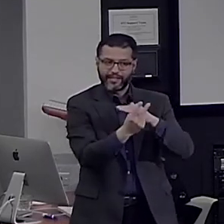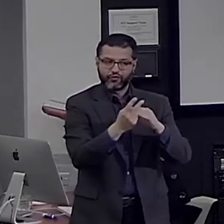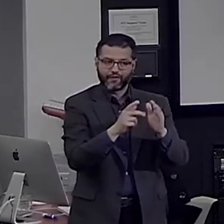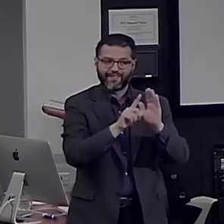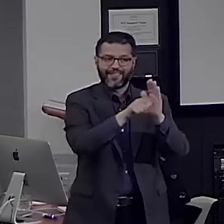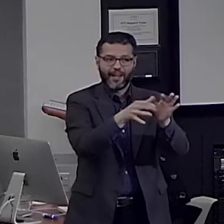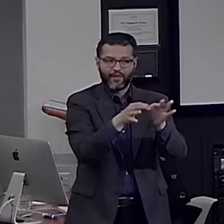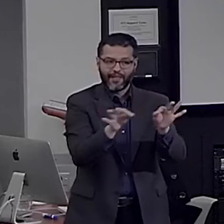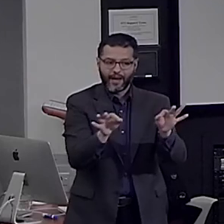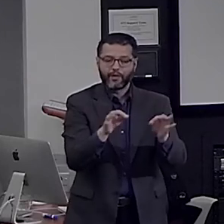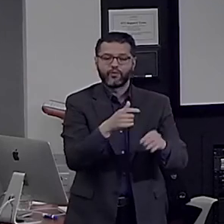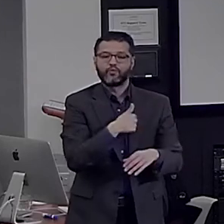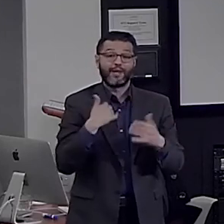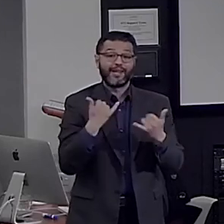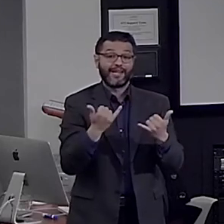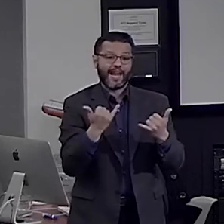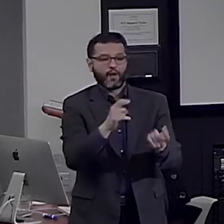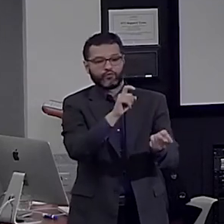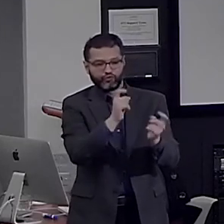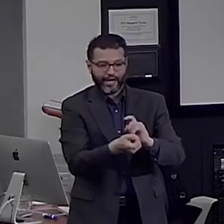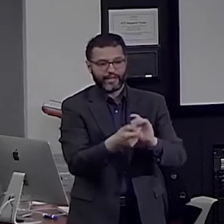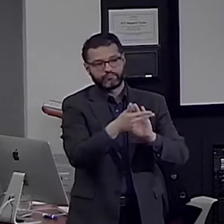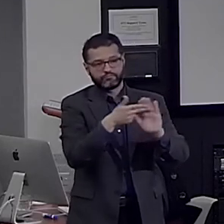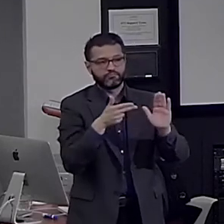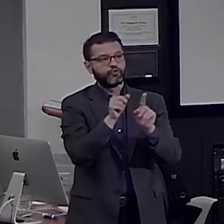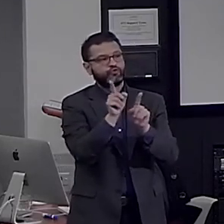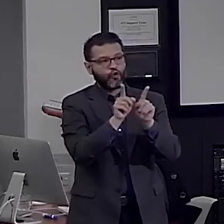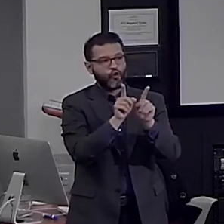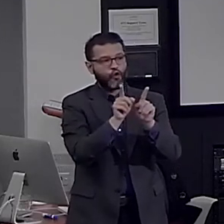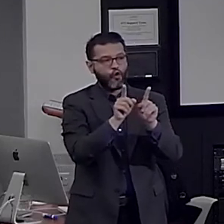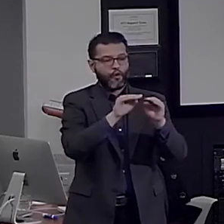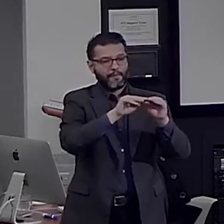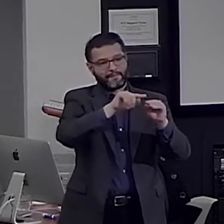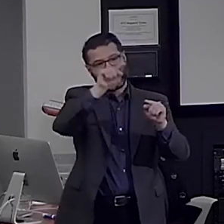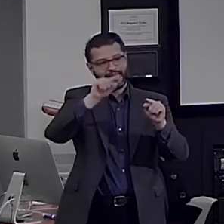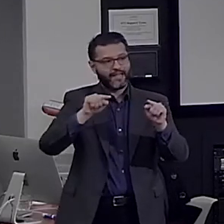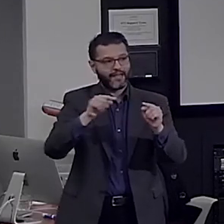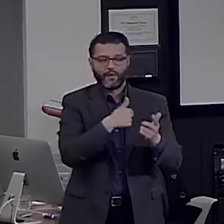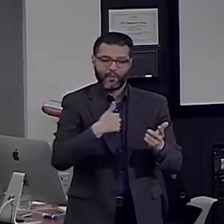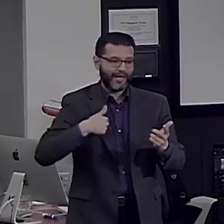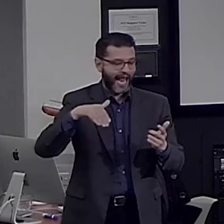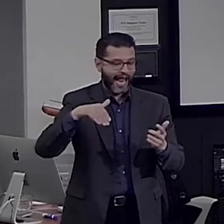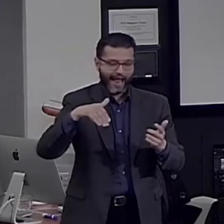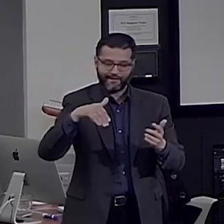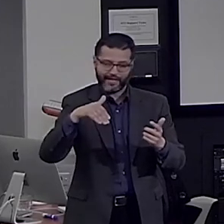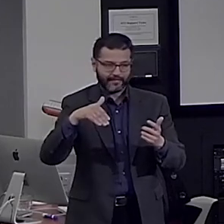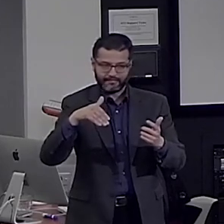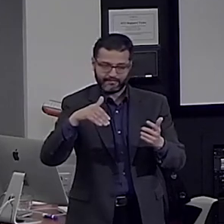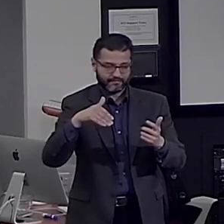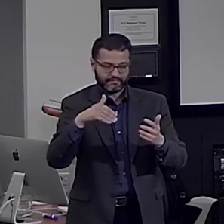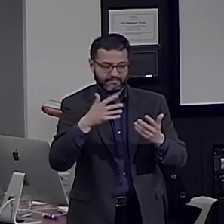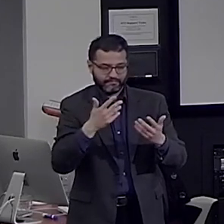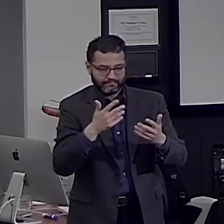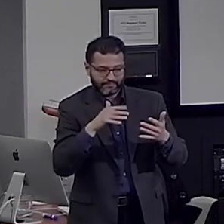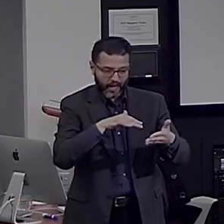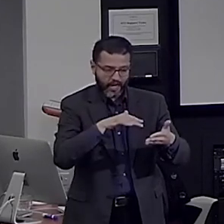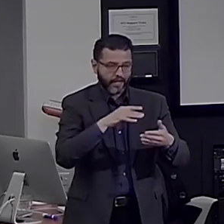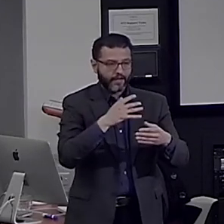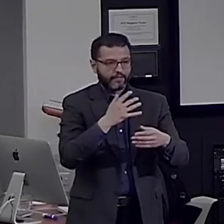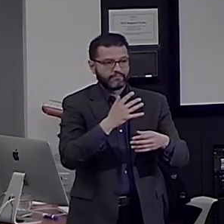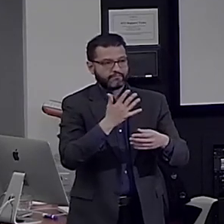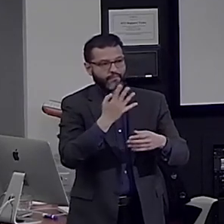n2 star peak on the deviant wave we haven't gotten out to four or five years yet most of the kids are just turning